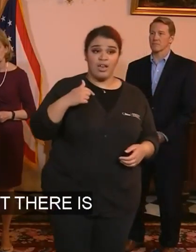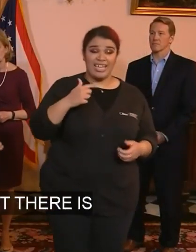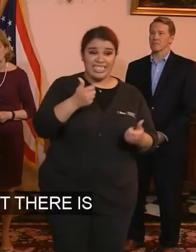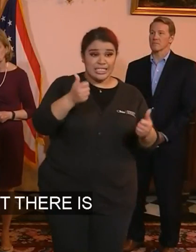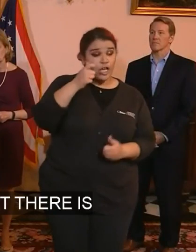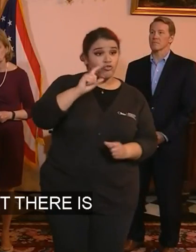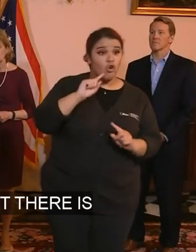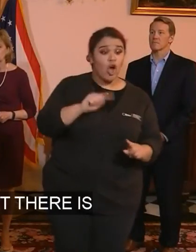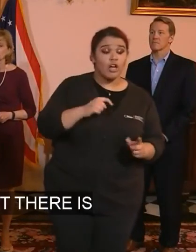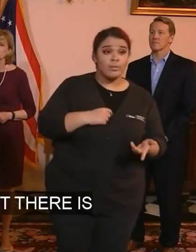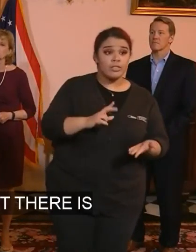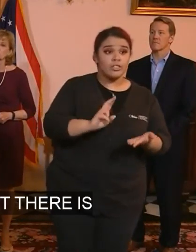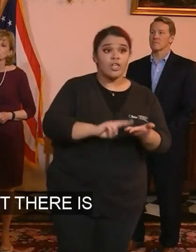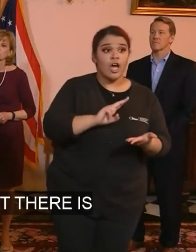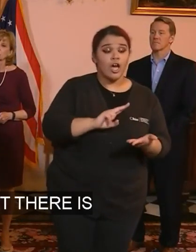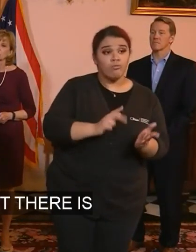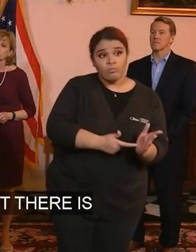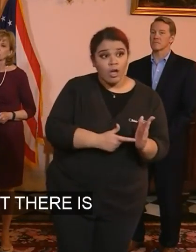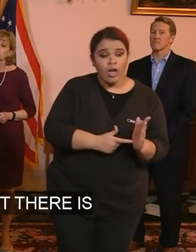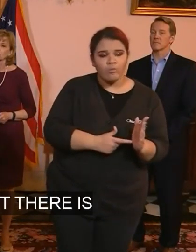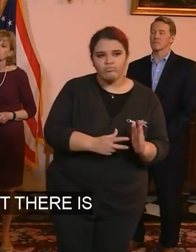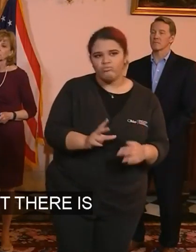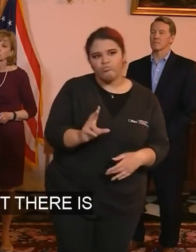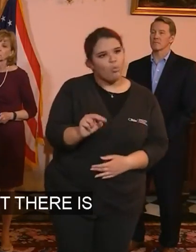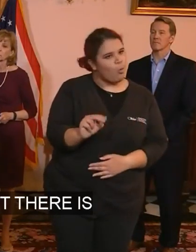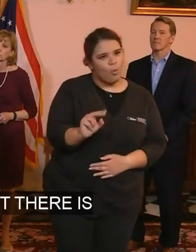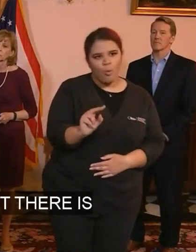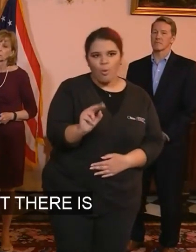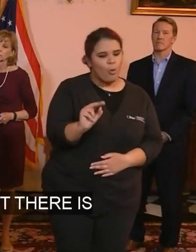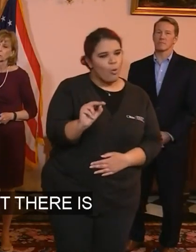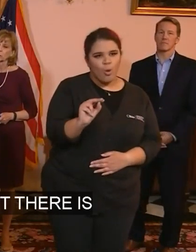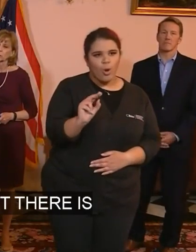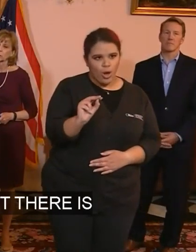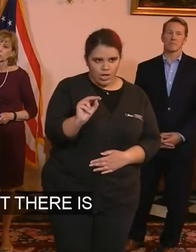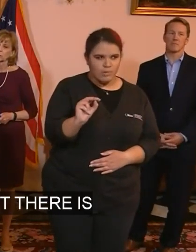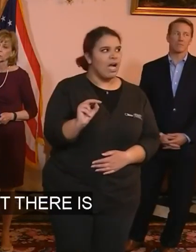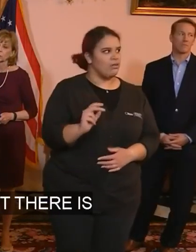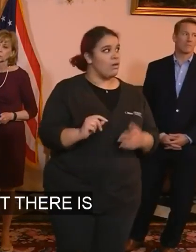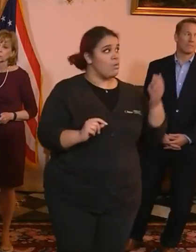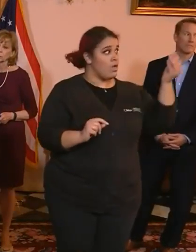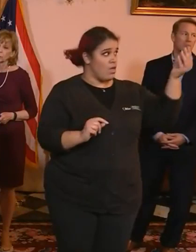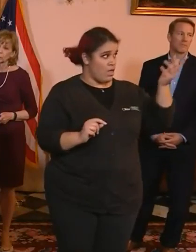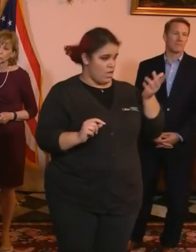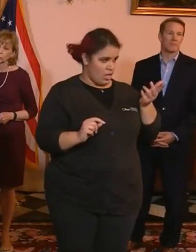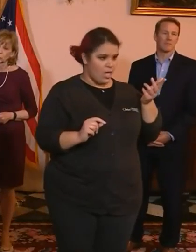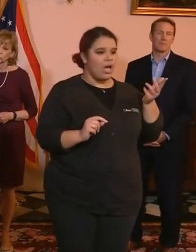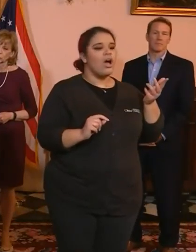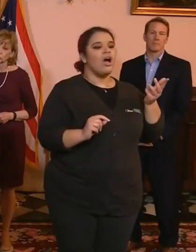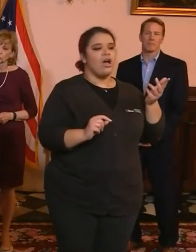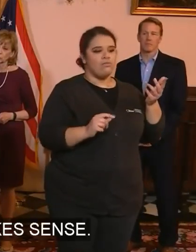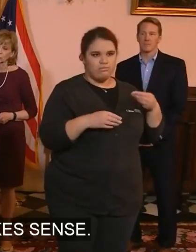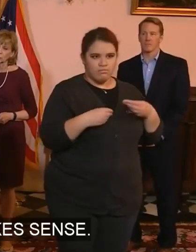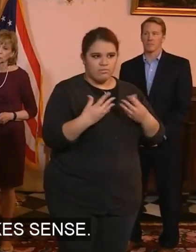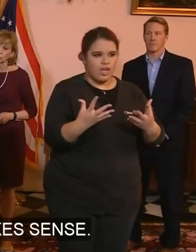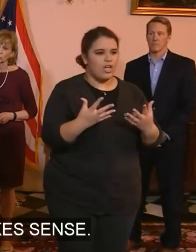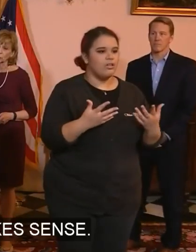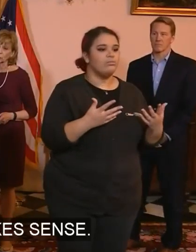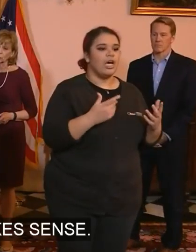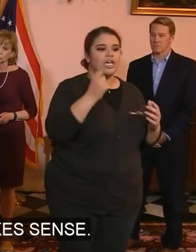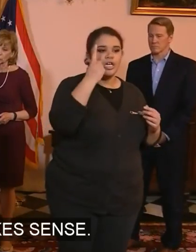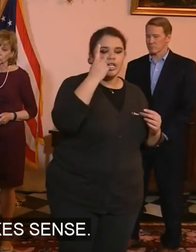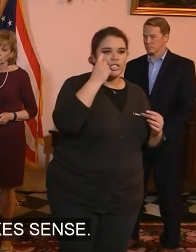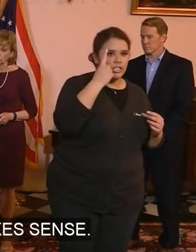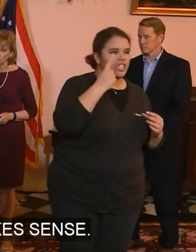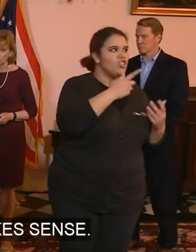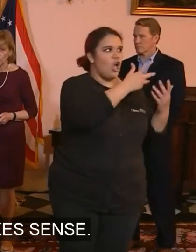but it certainly makes sense. And again, it's based on what we have heard and what we understand and what we know actually does, in fact, work.